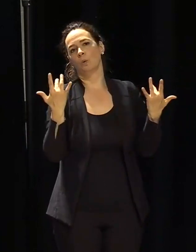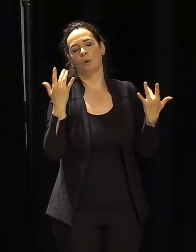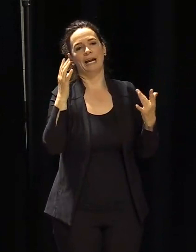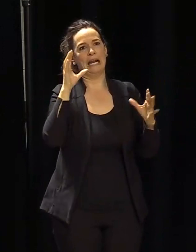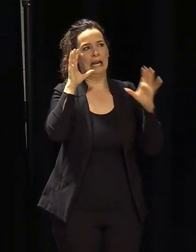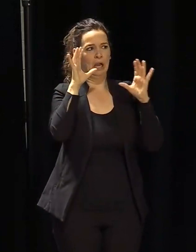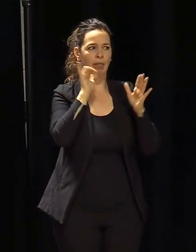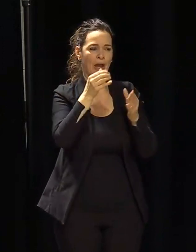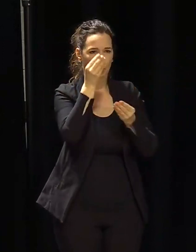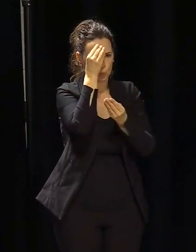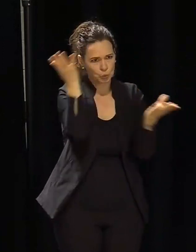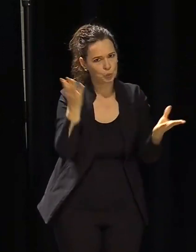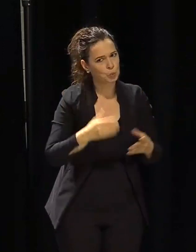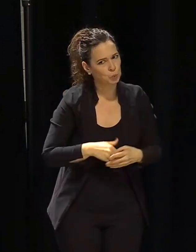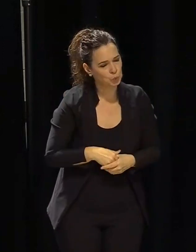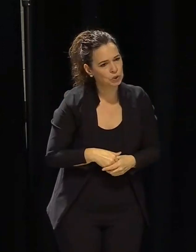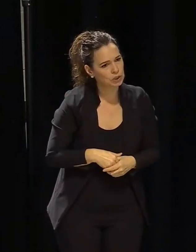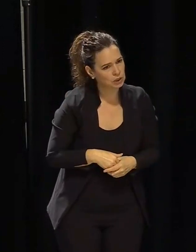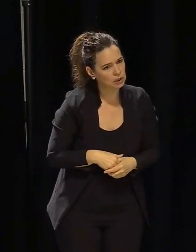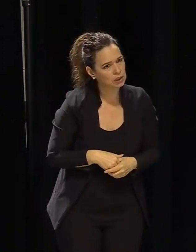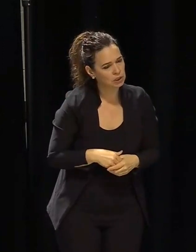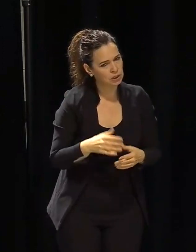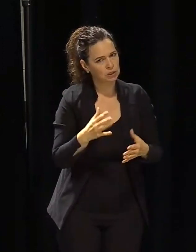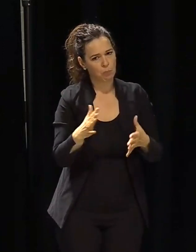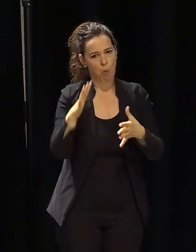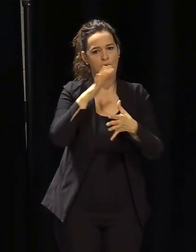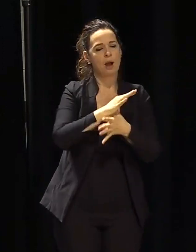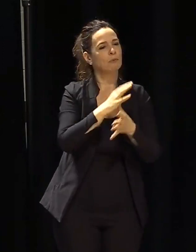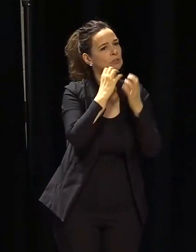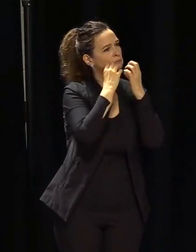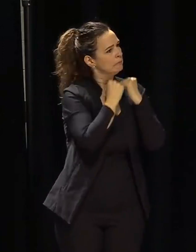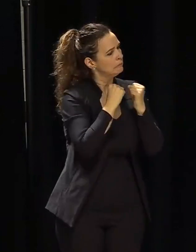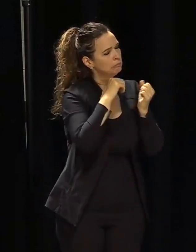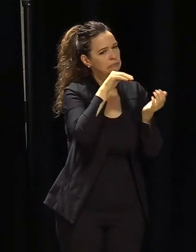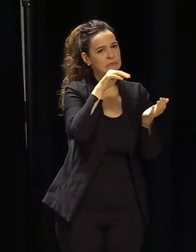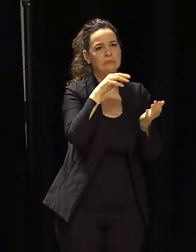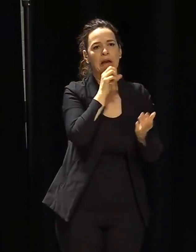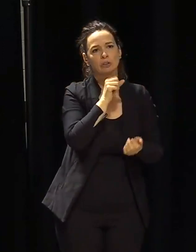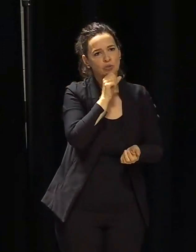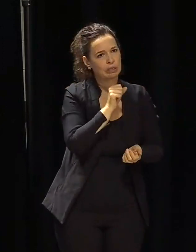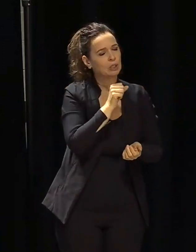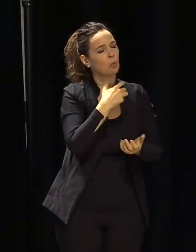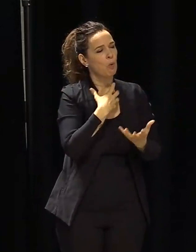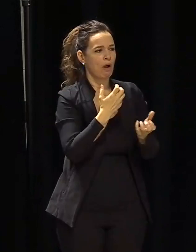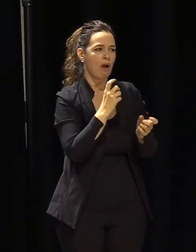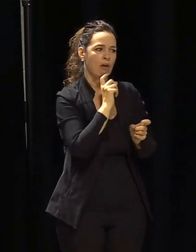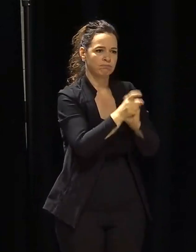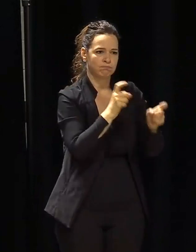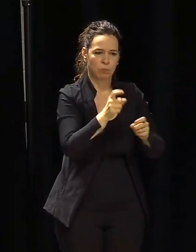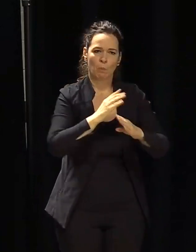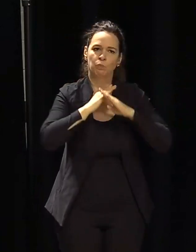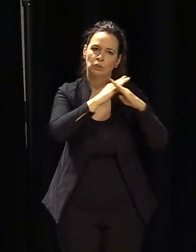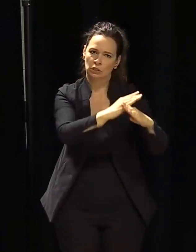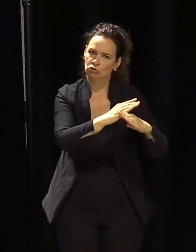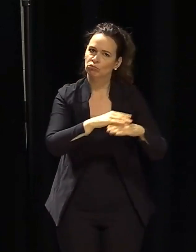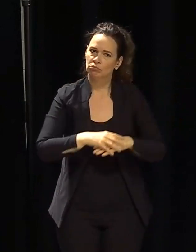day, and that can't come fast enough. We'll do anything we can to help with that